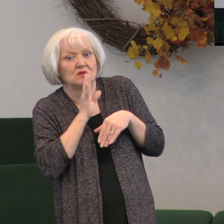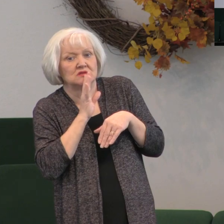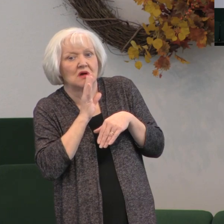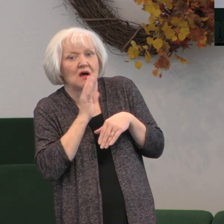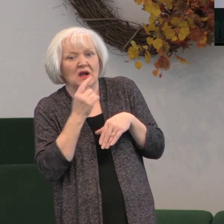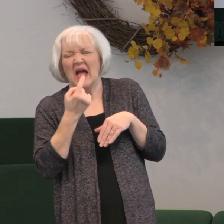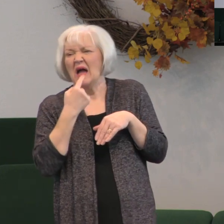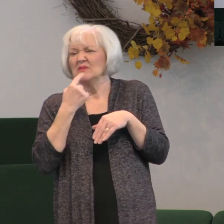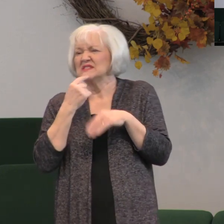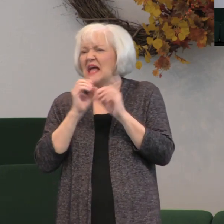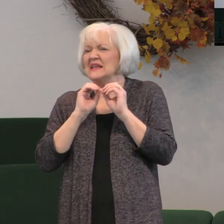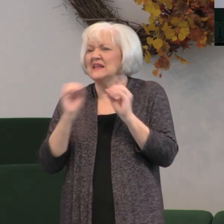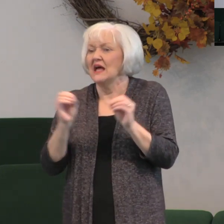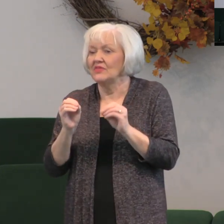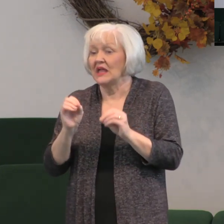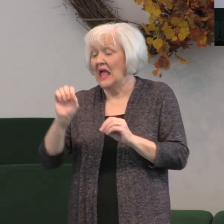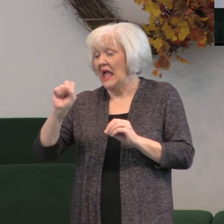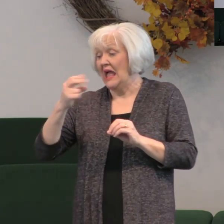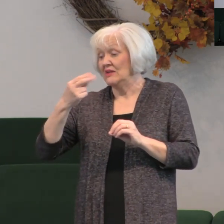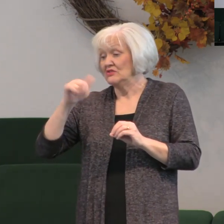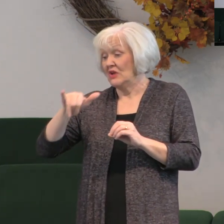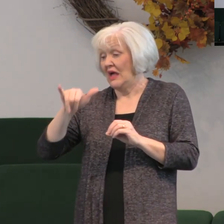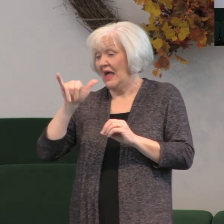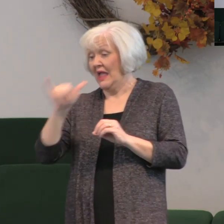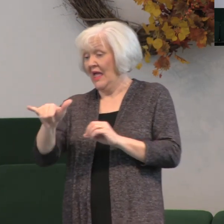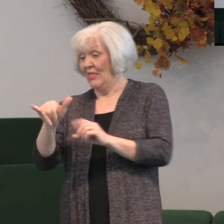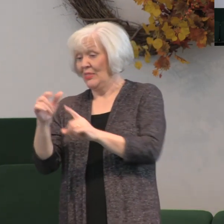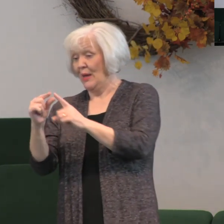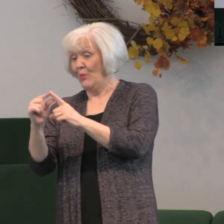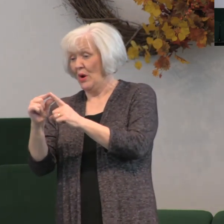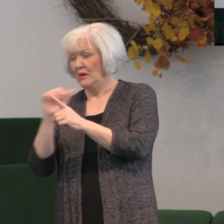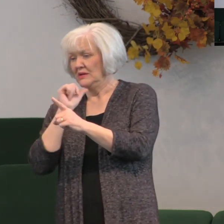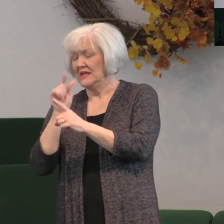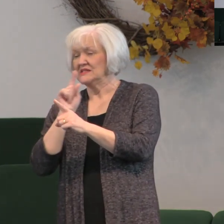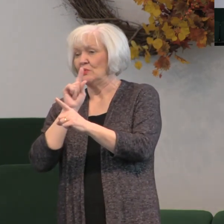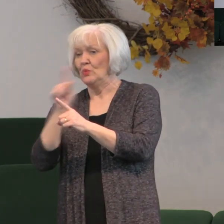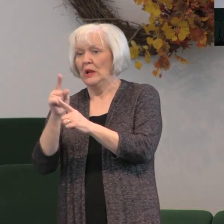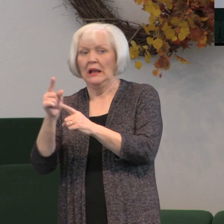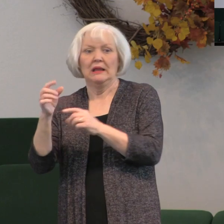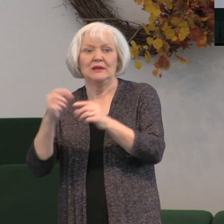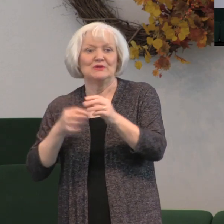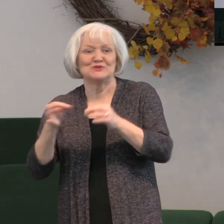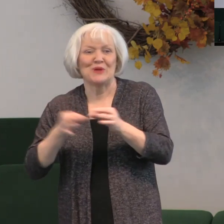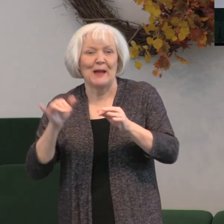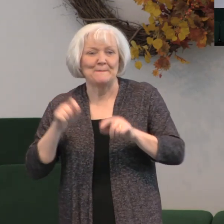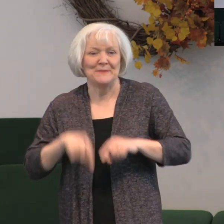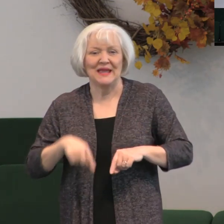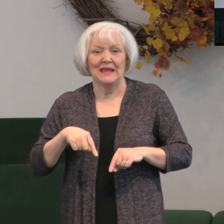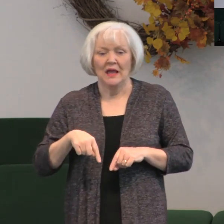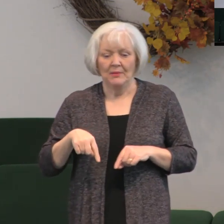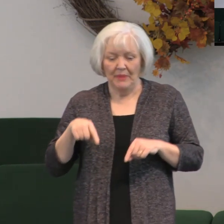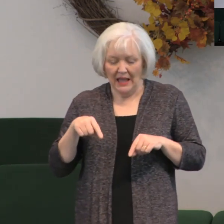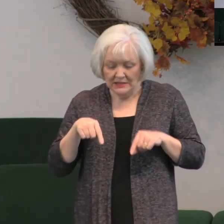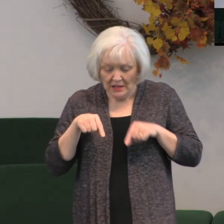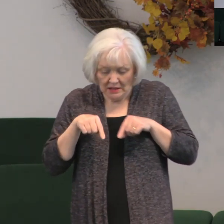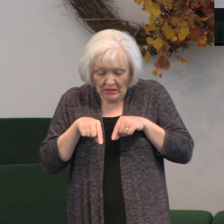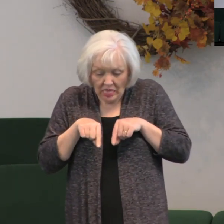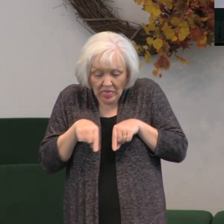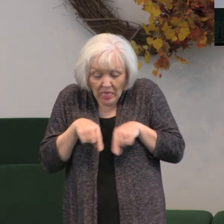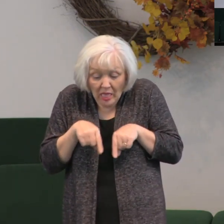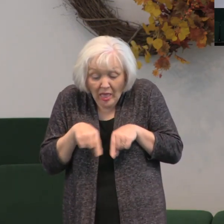honestly, shy doesn't really describe me. Shaking in my boots, afraid, was kind of